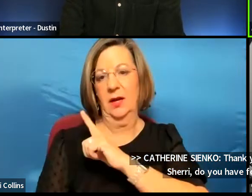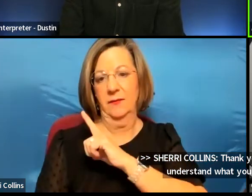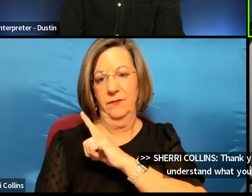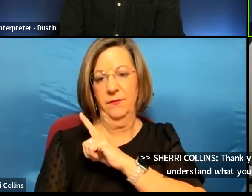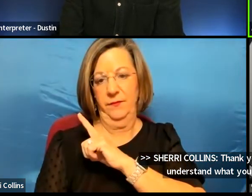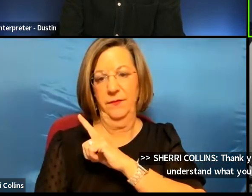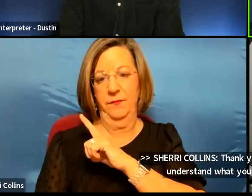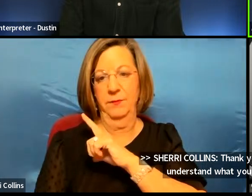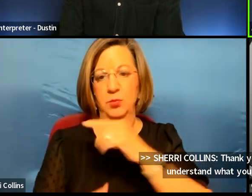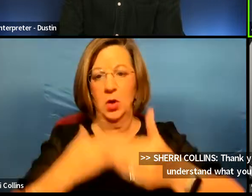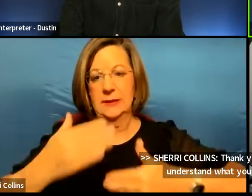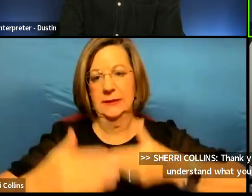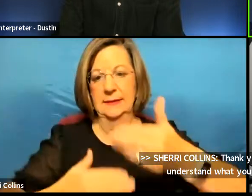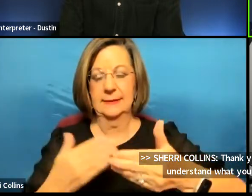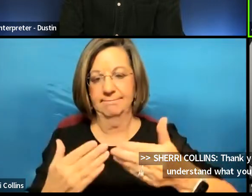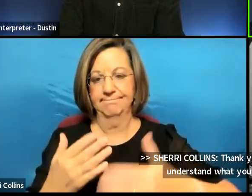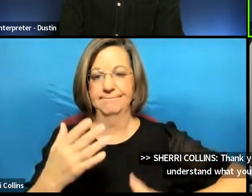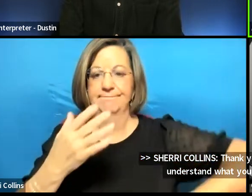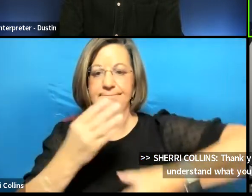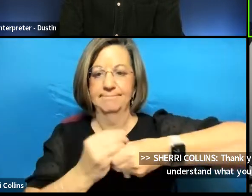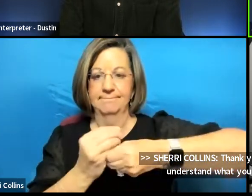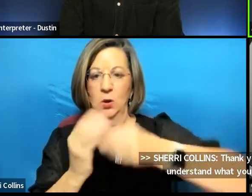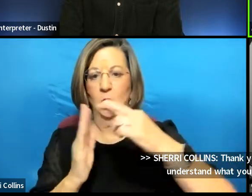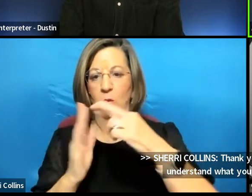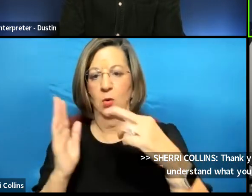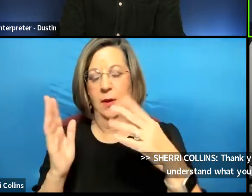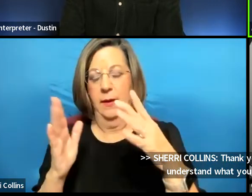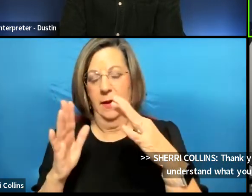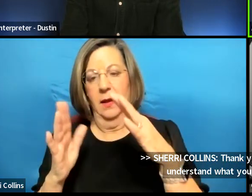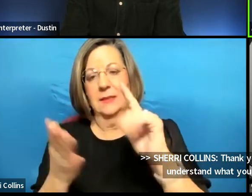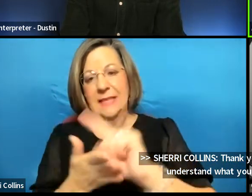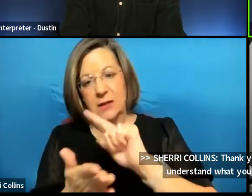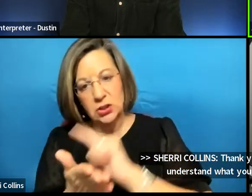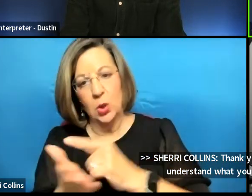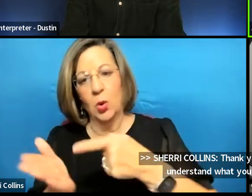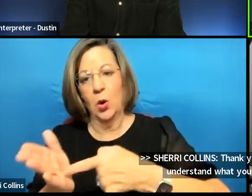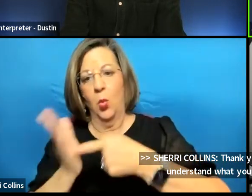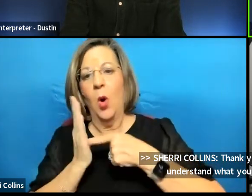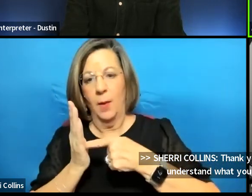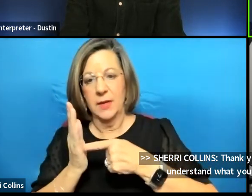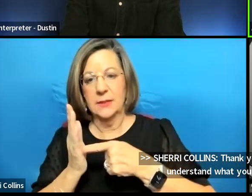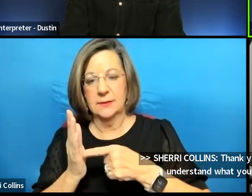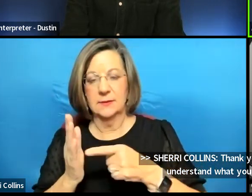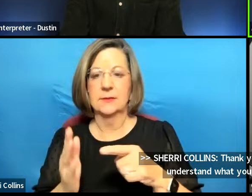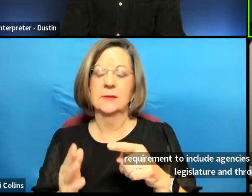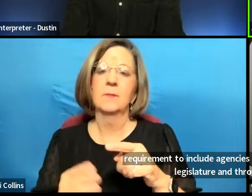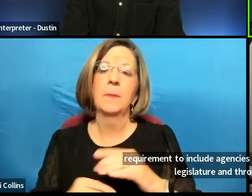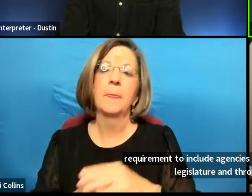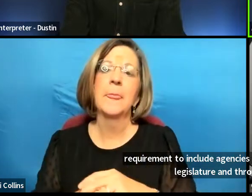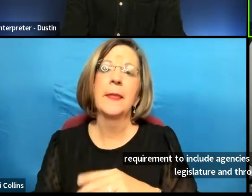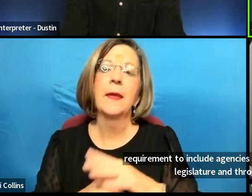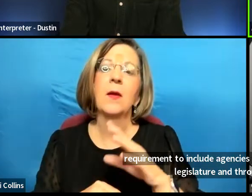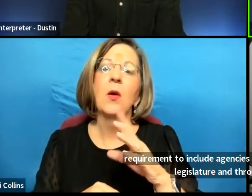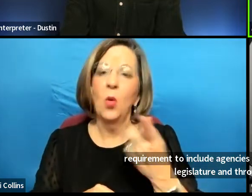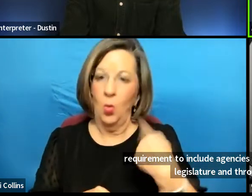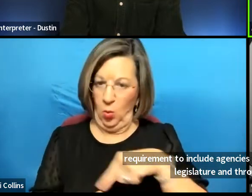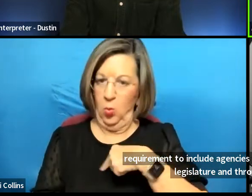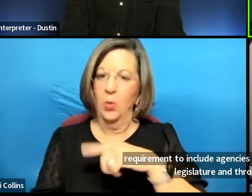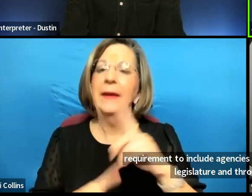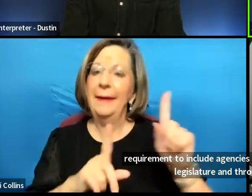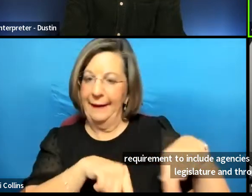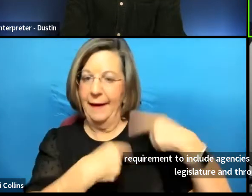agencies would have to go through the legislature and through the legislative process. It would have to be added as a